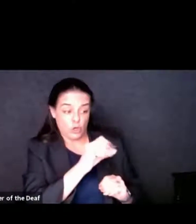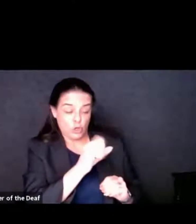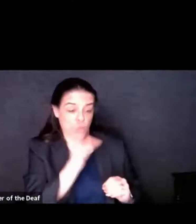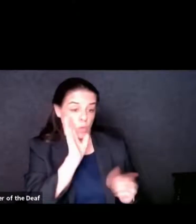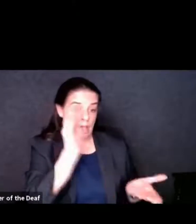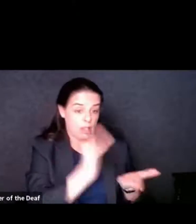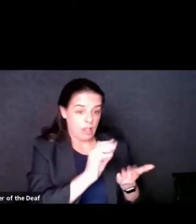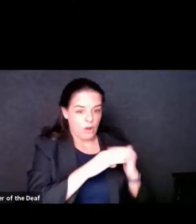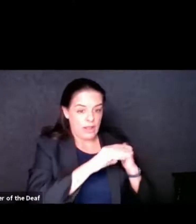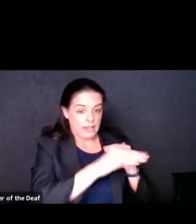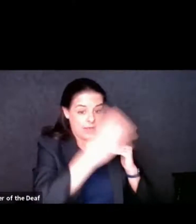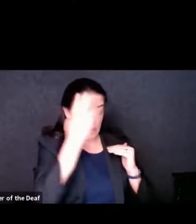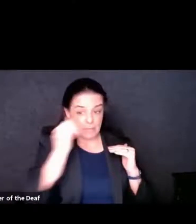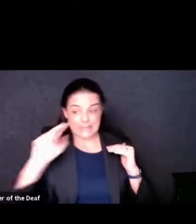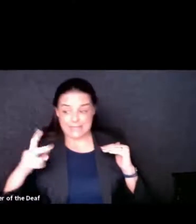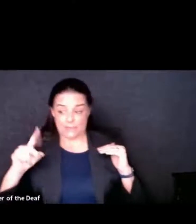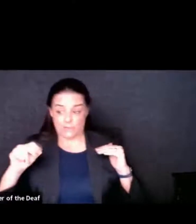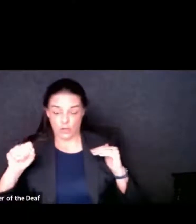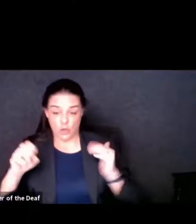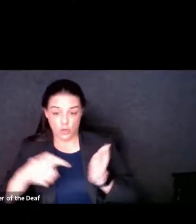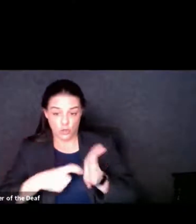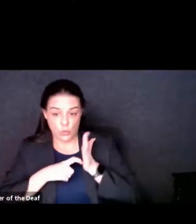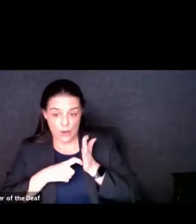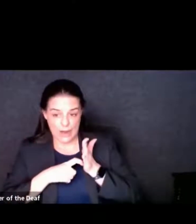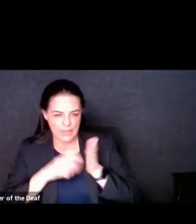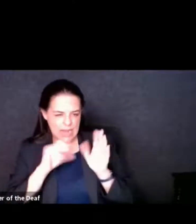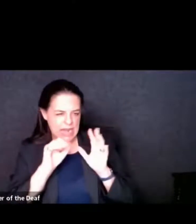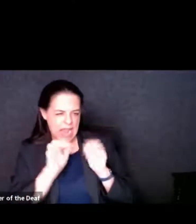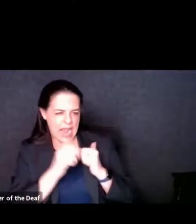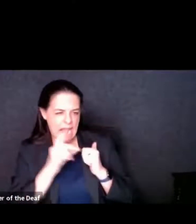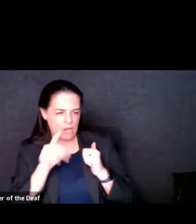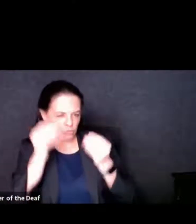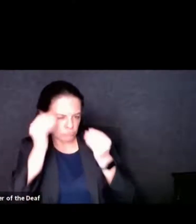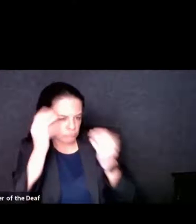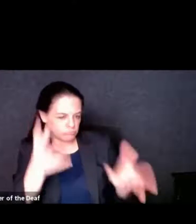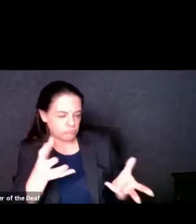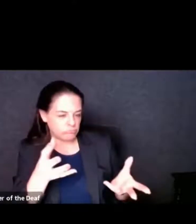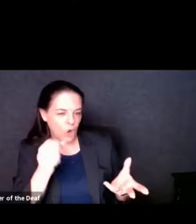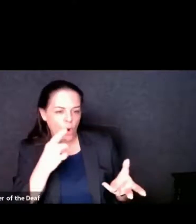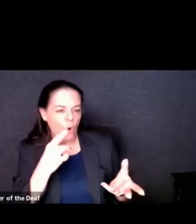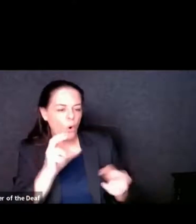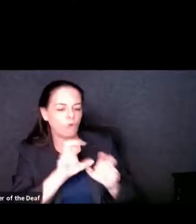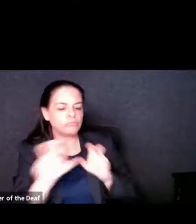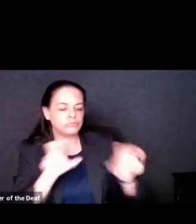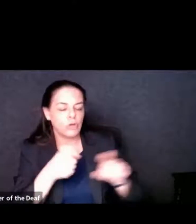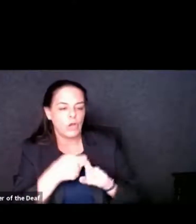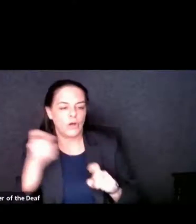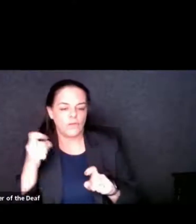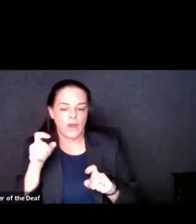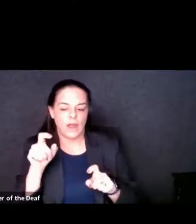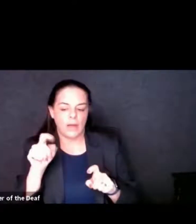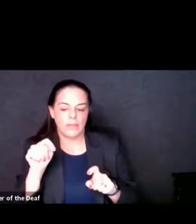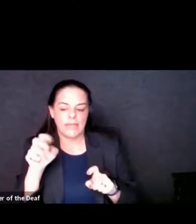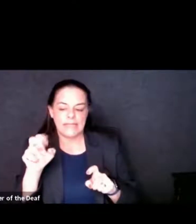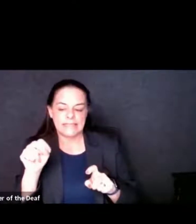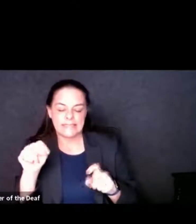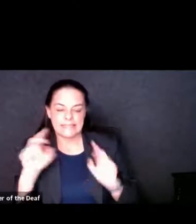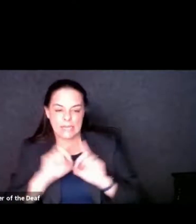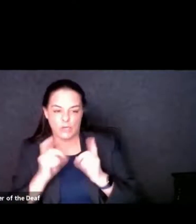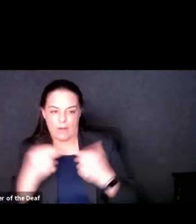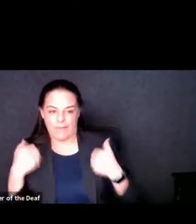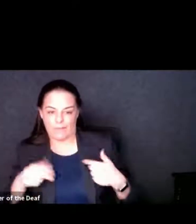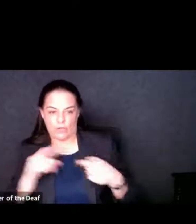level out because of the second dose requirement? And then how is that communicated or allocated from TDH to KCHD? Okay, so right